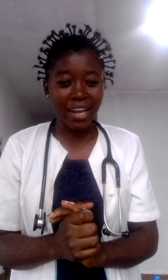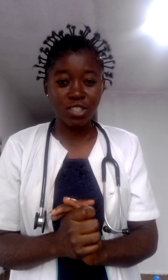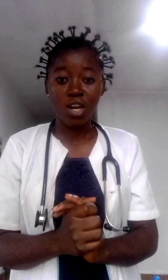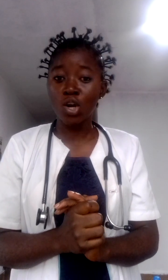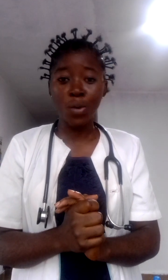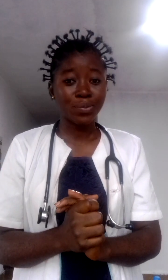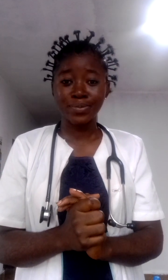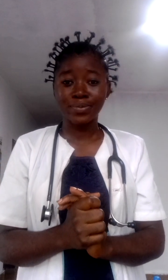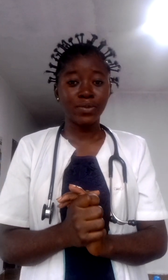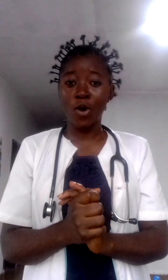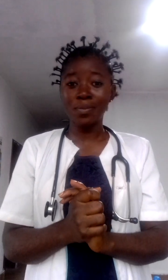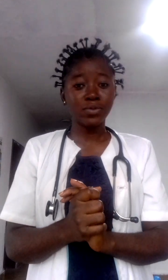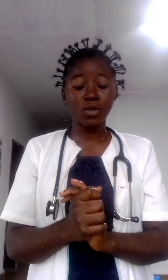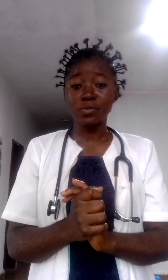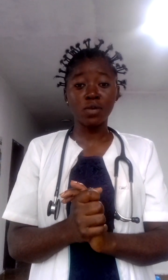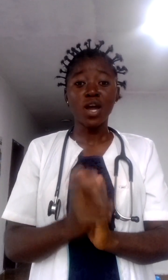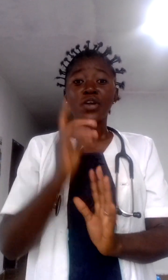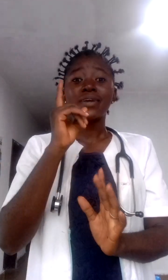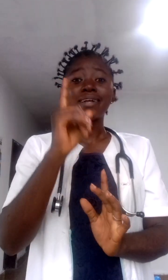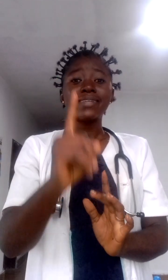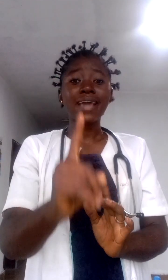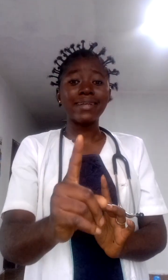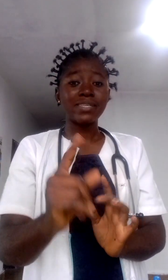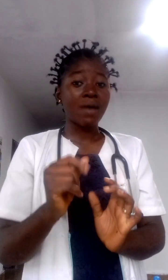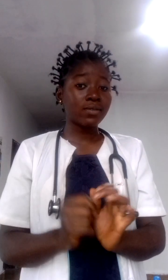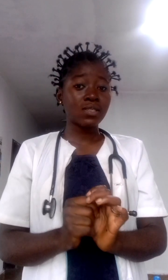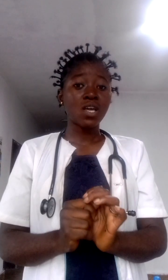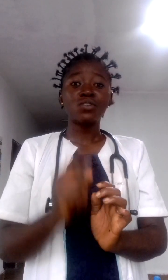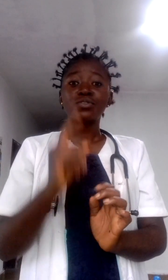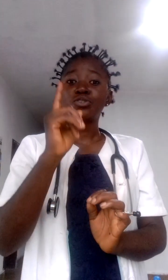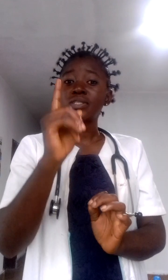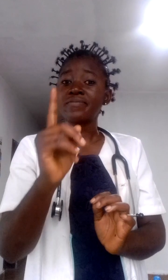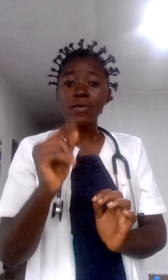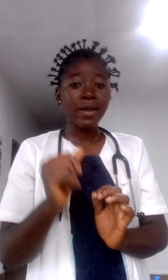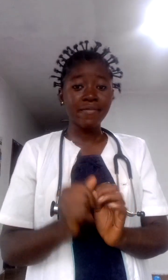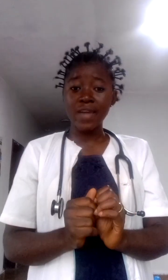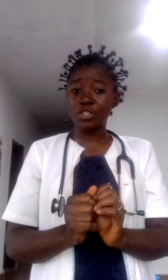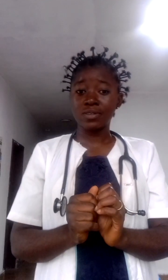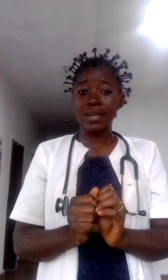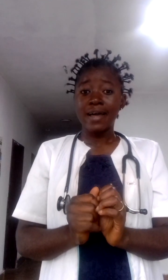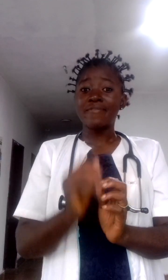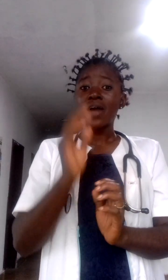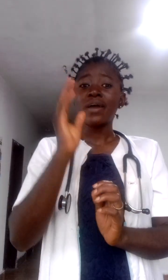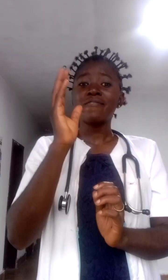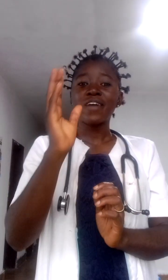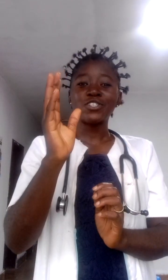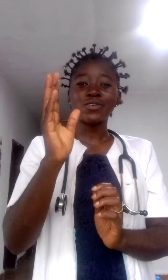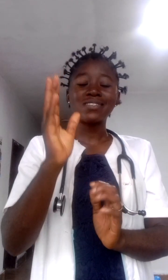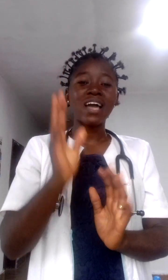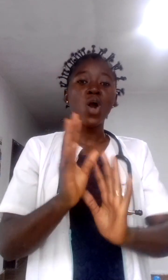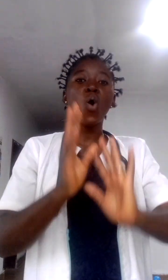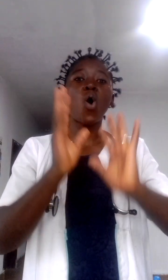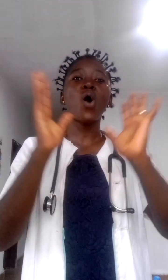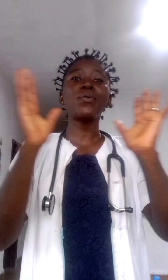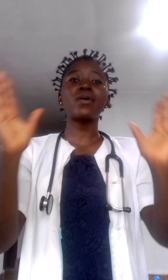infection. No. You can't take antibiotics to treat a viral infection. Viral infections, they are a whole lot